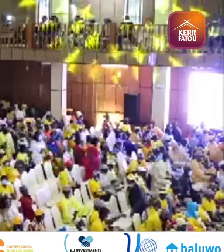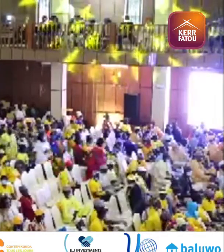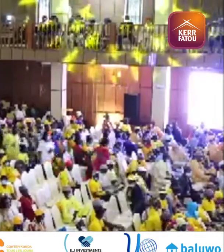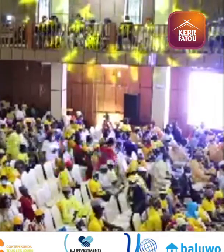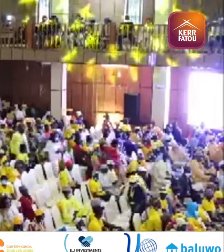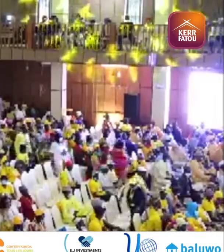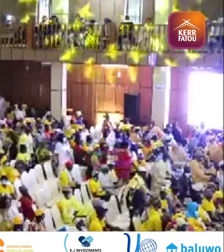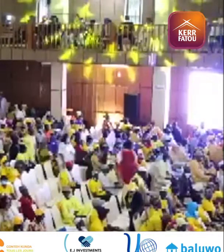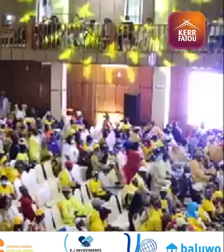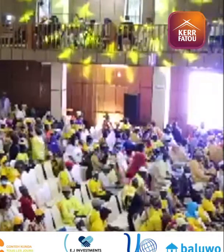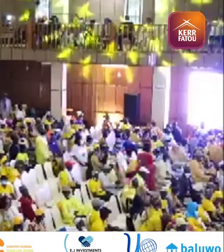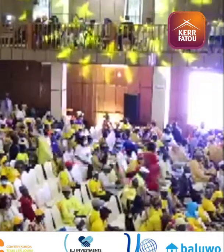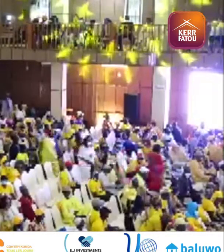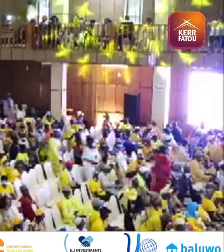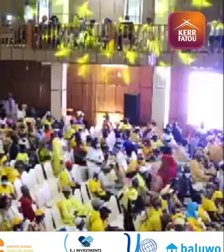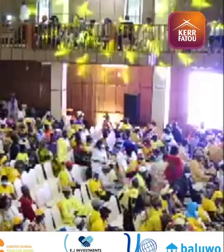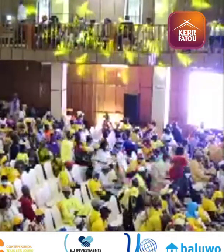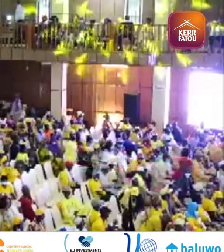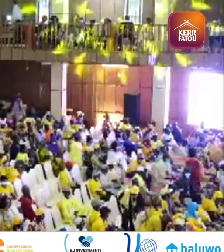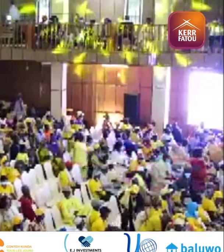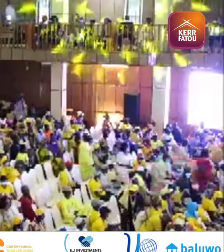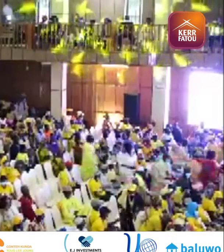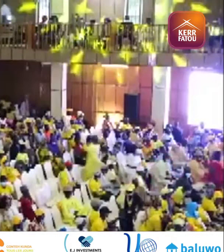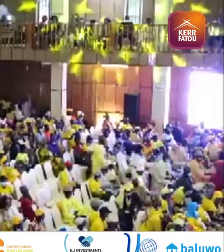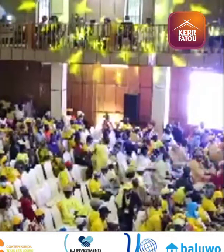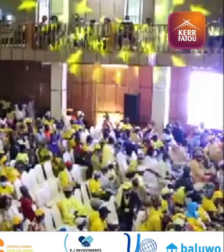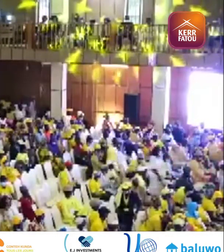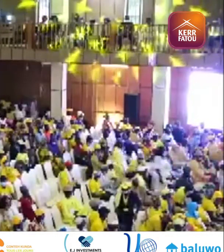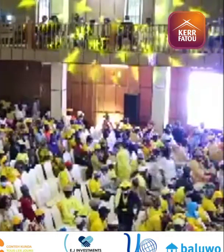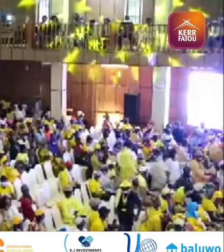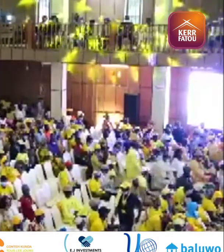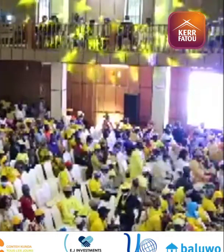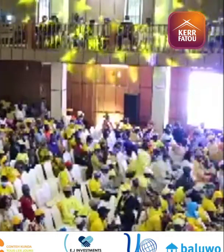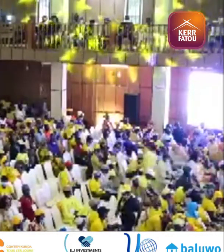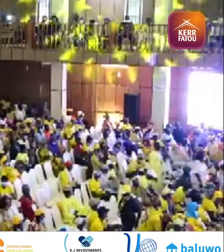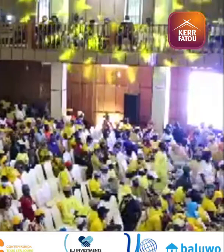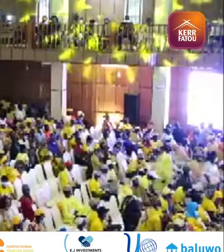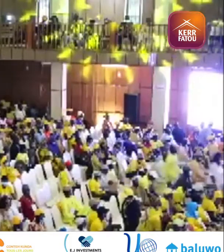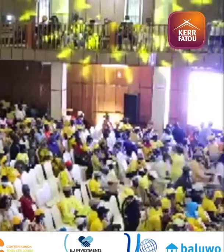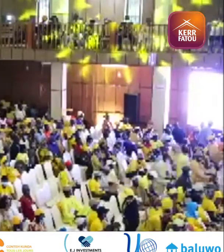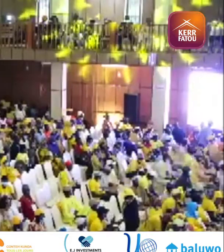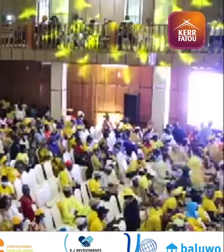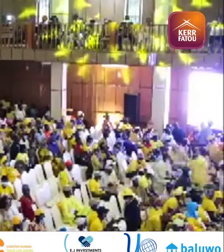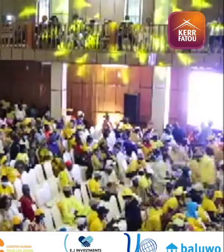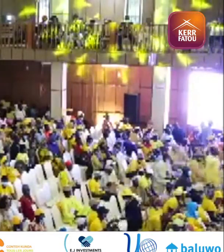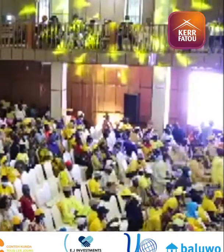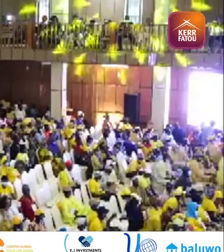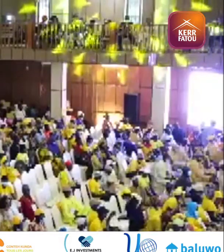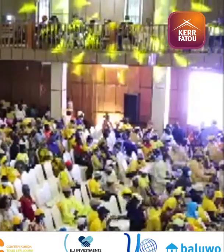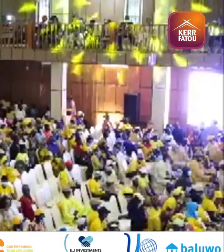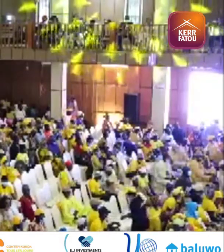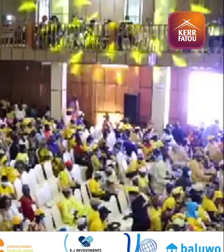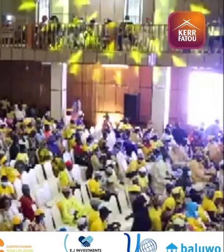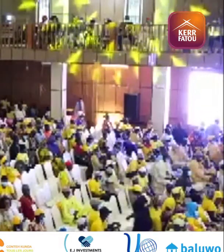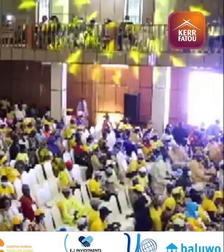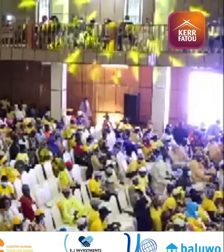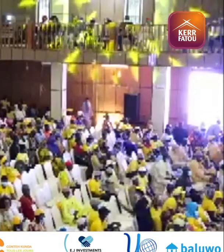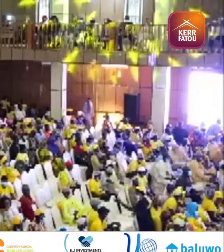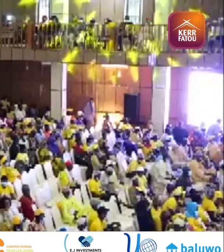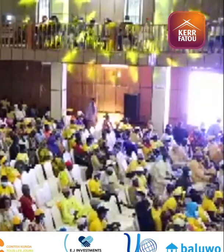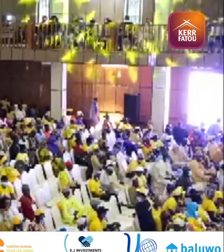campaign officials in the false pretense that they are advisors to the Gambian presidency. For